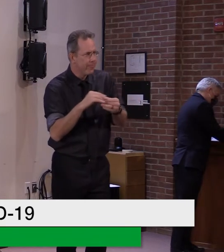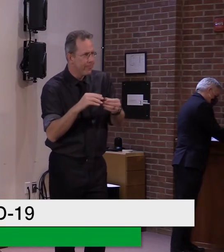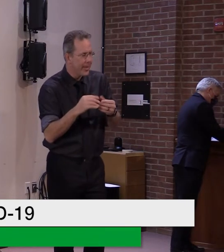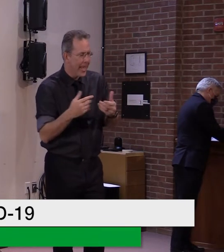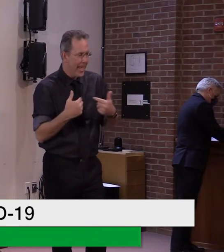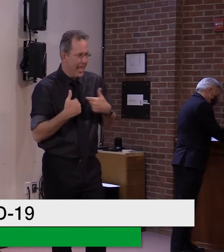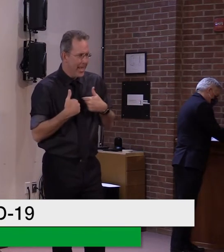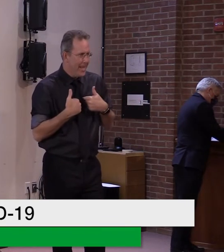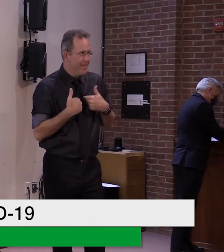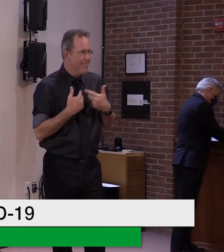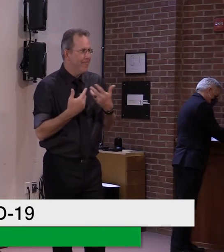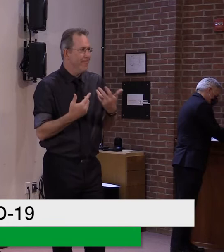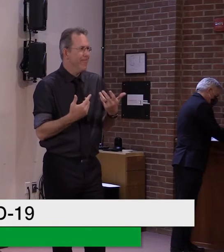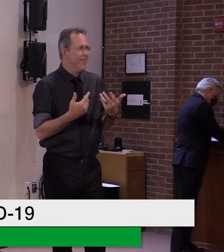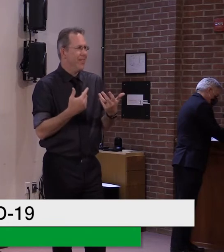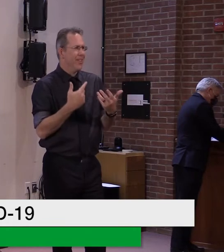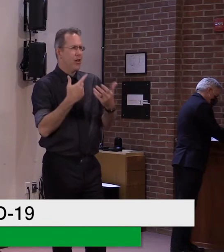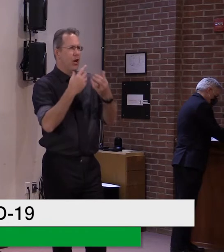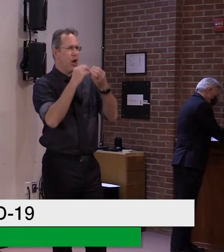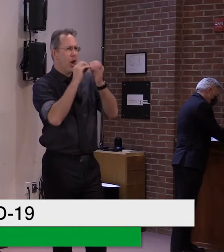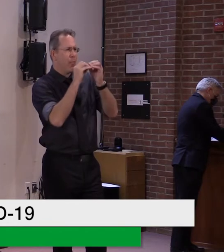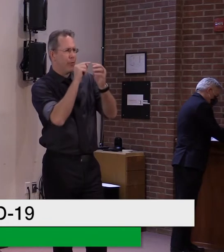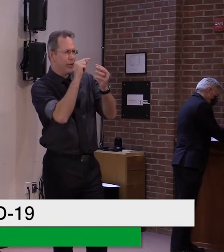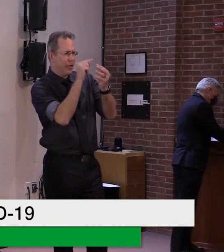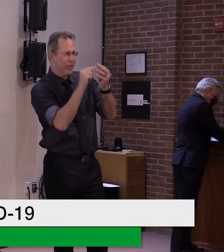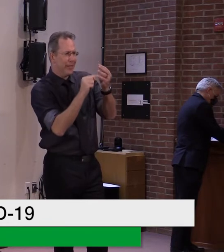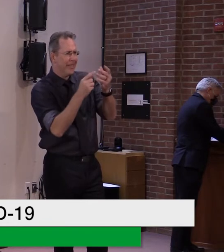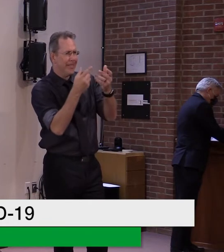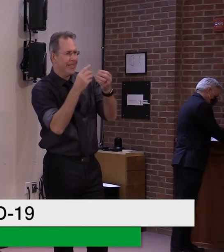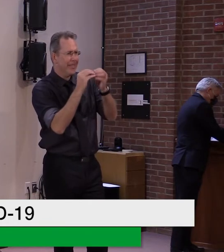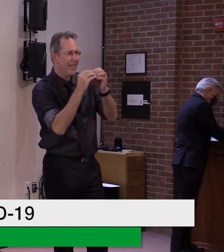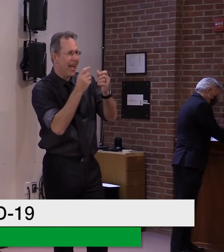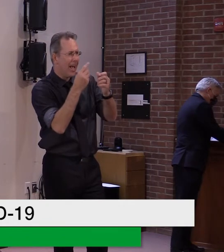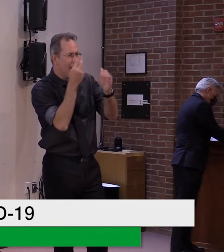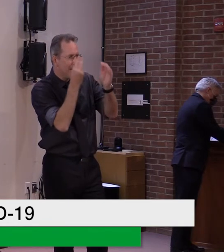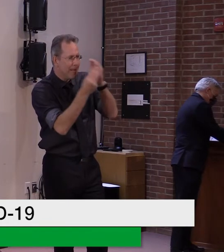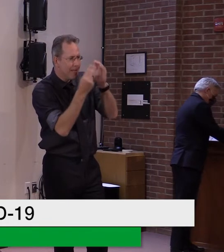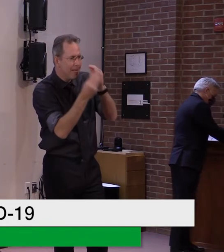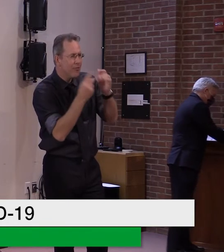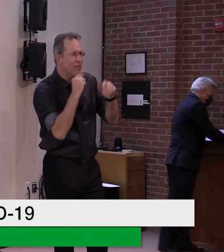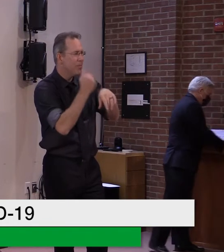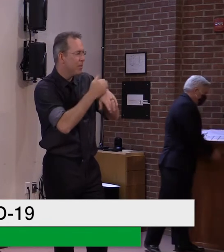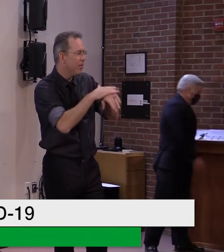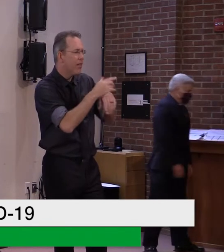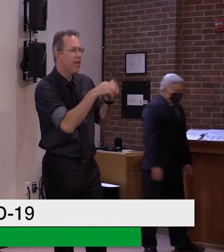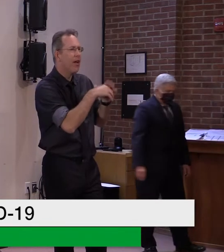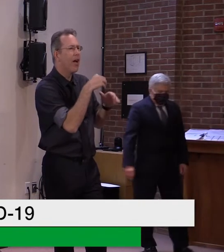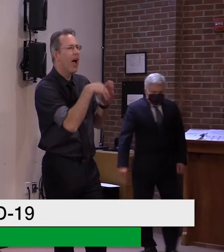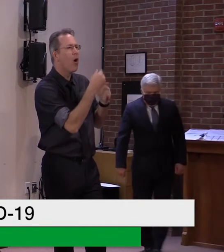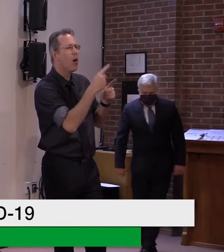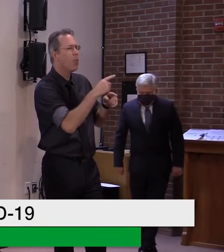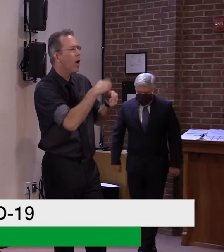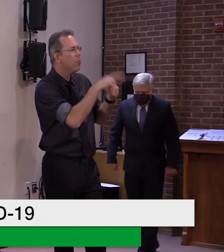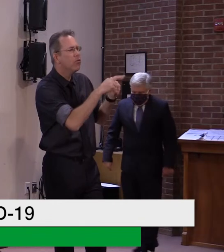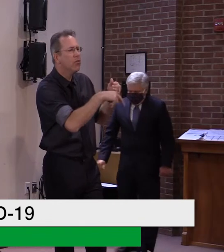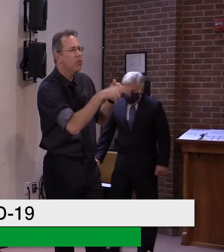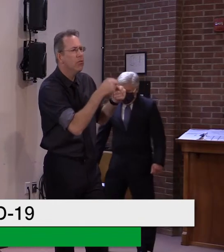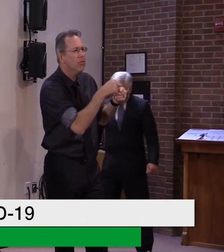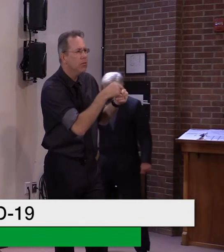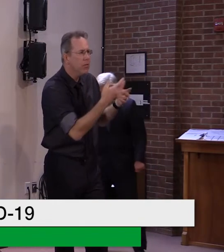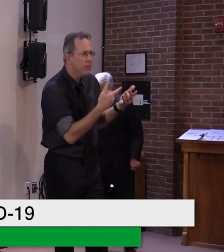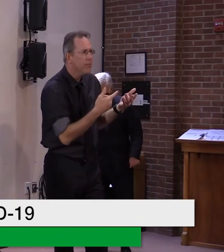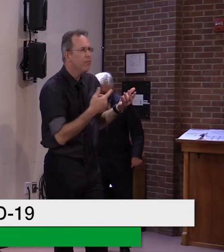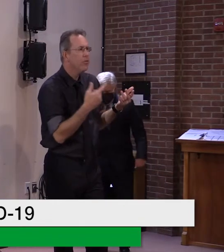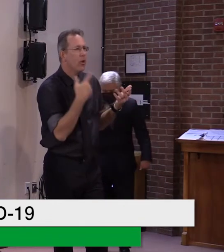based on claims there's a lot of components and variations and and variables in there when you talk